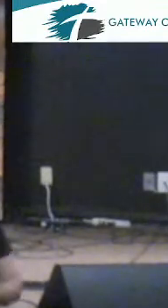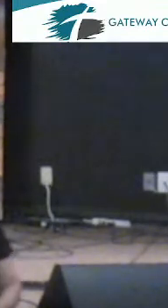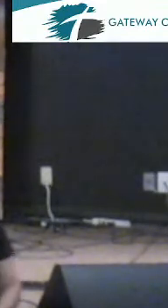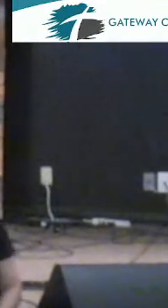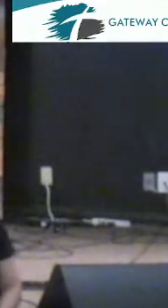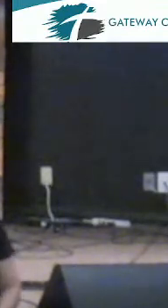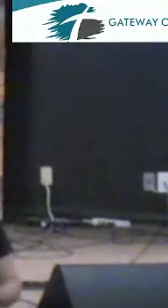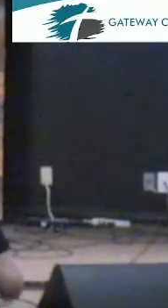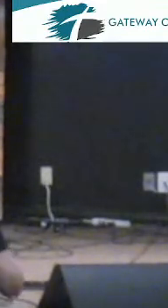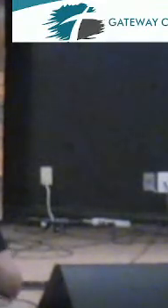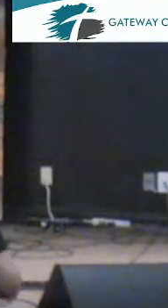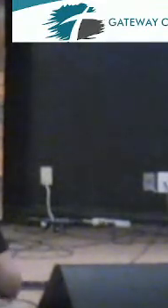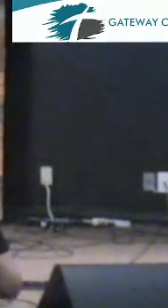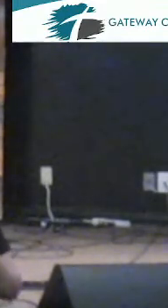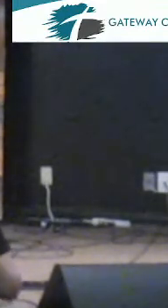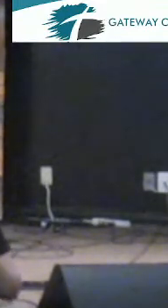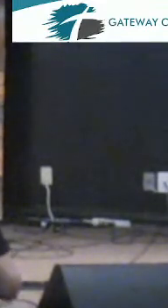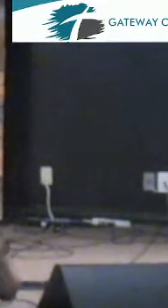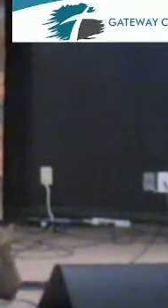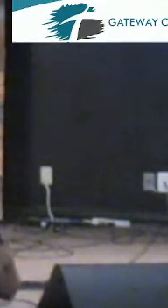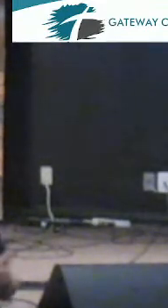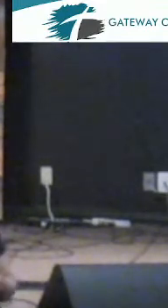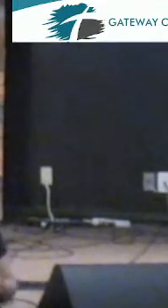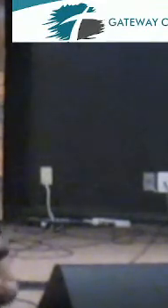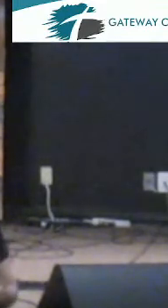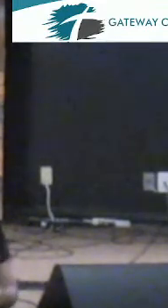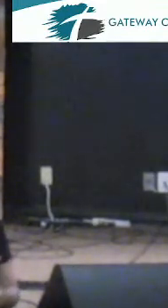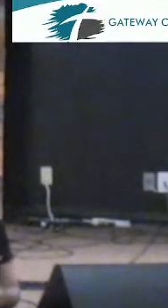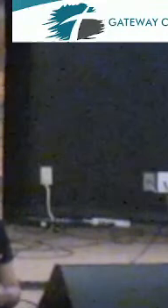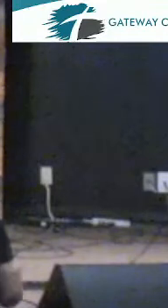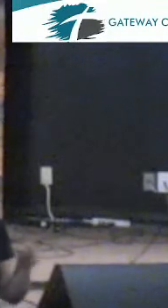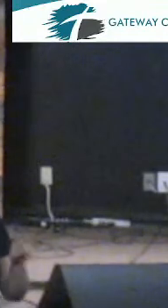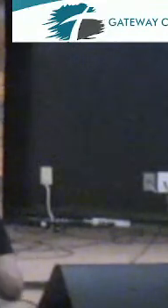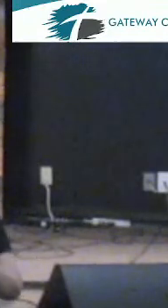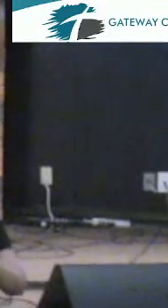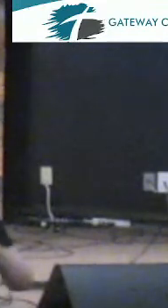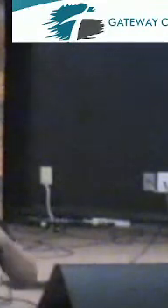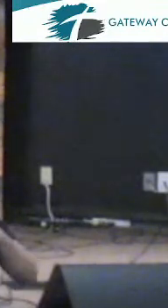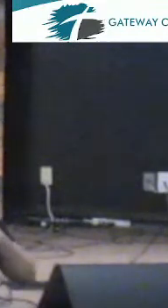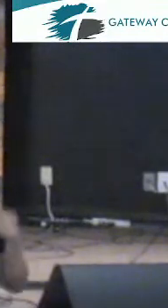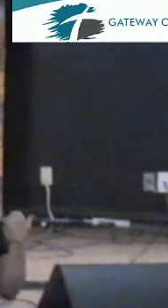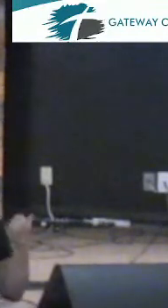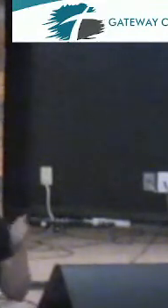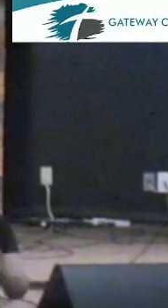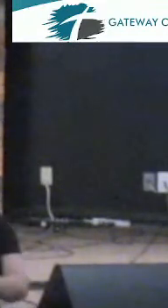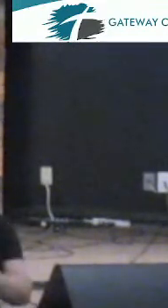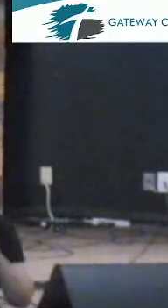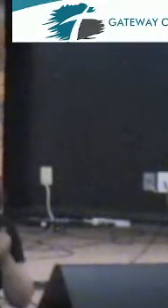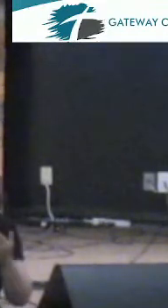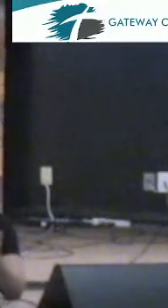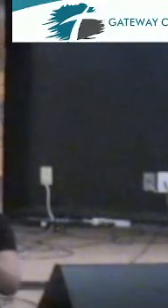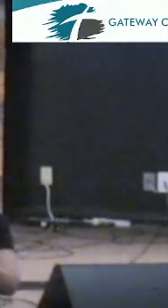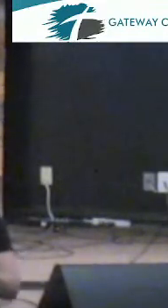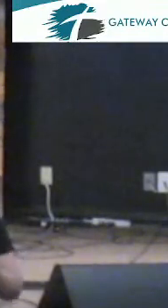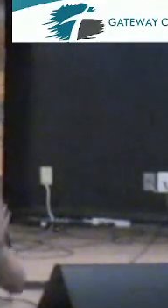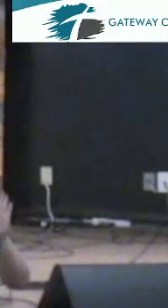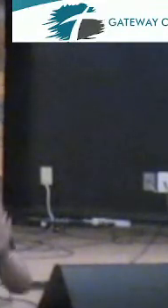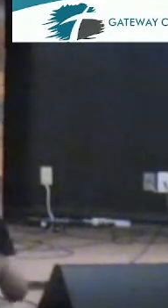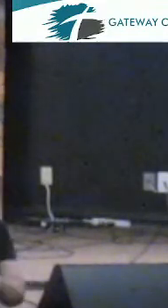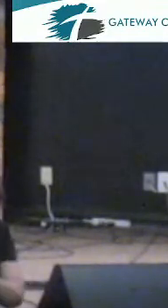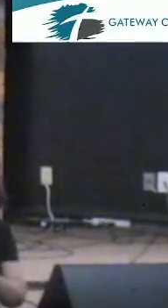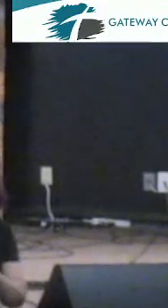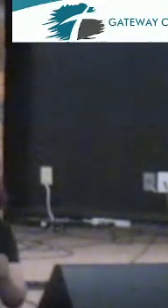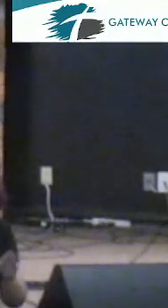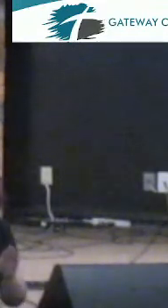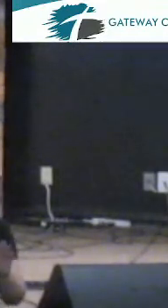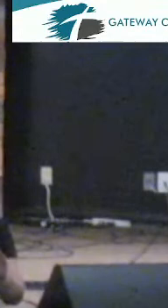Abby and uh and we're going to also have some time a fellowship and a lesson so it's going to be great so join us